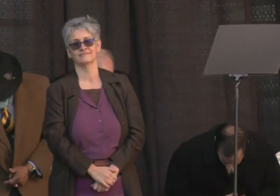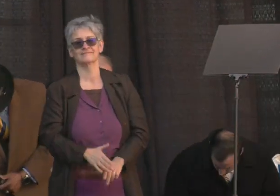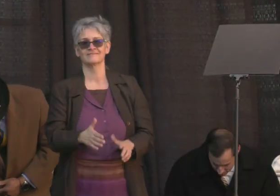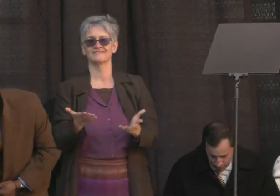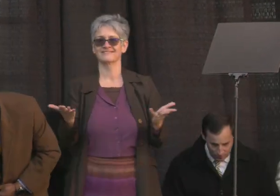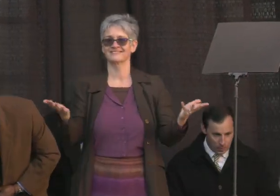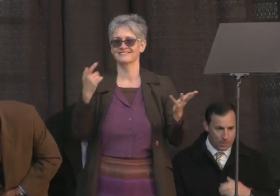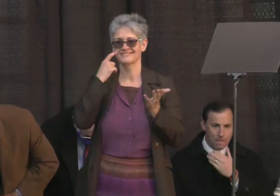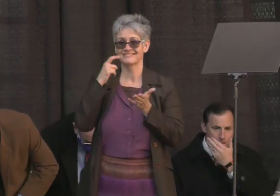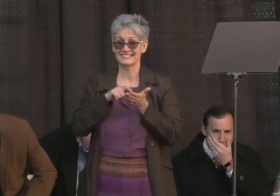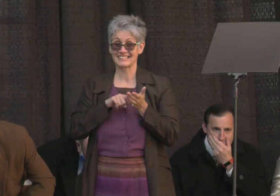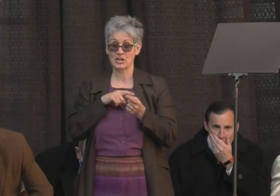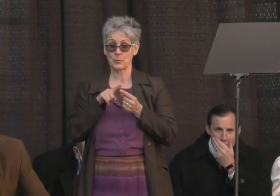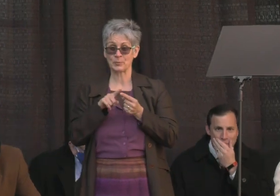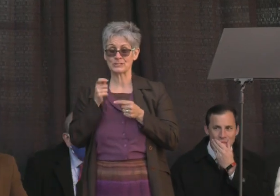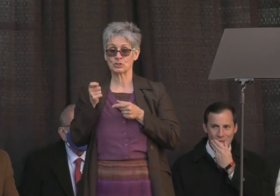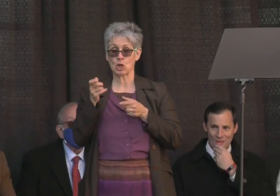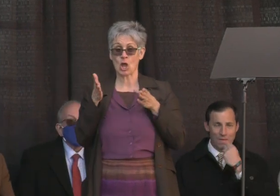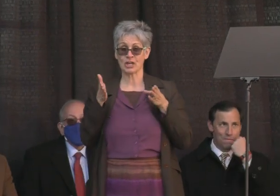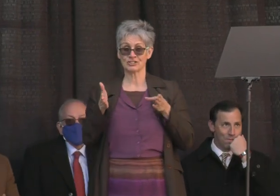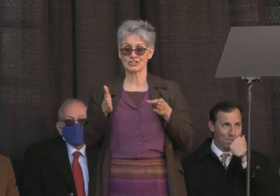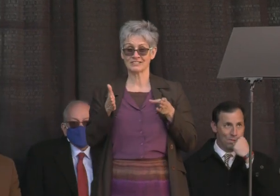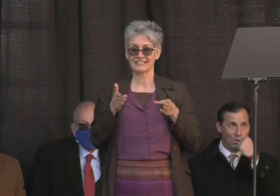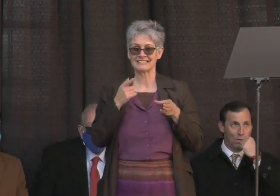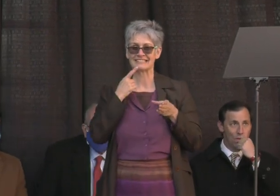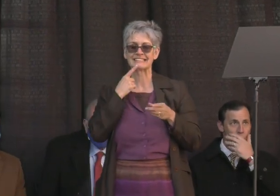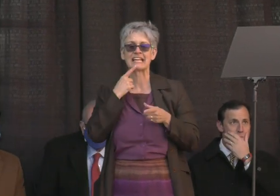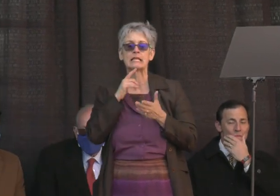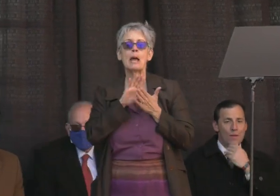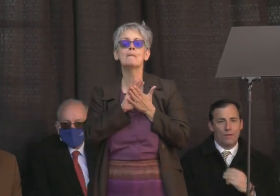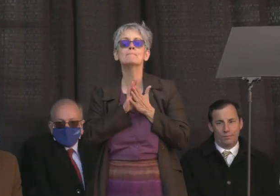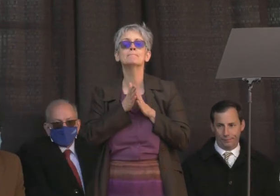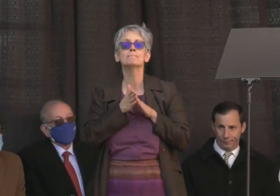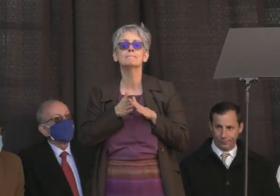Y'all noticed when Judge Placono said peaceful, he winked at me.